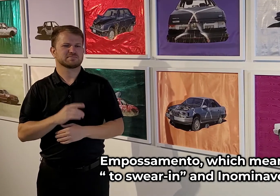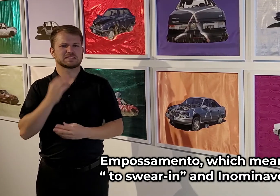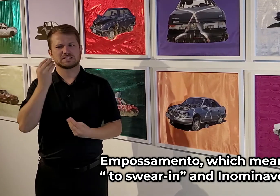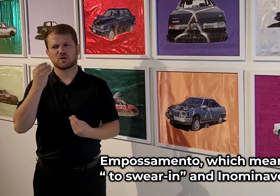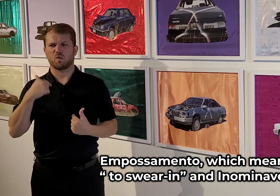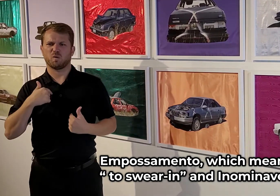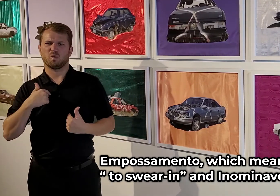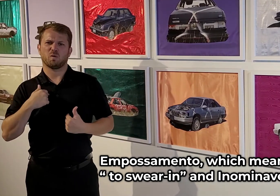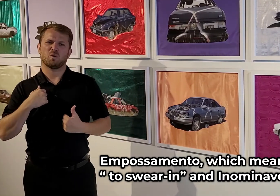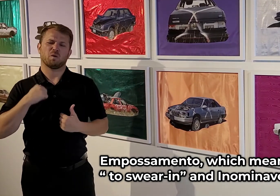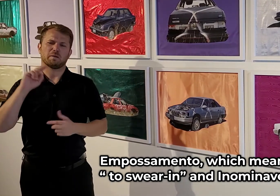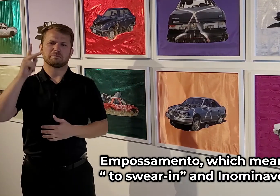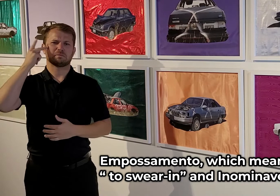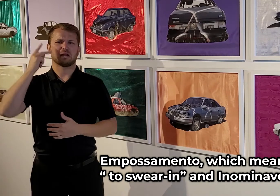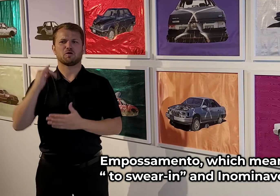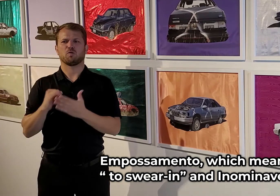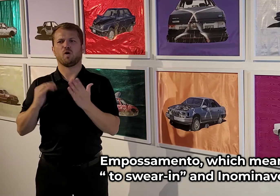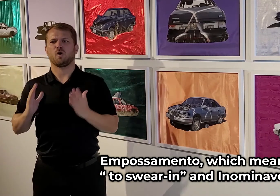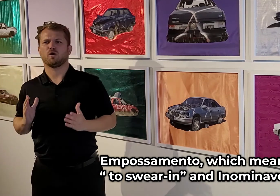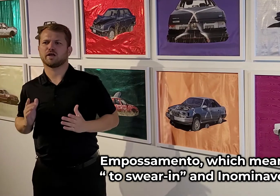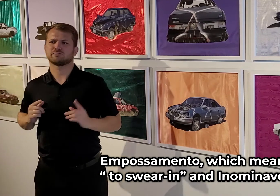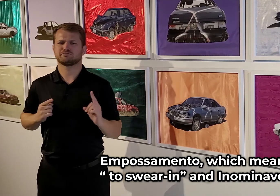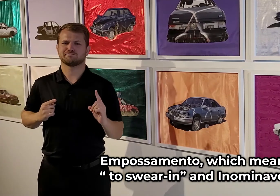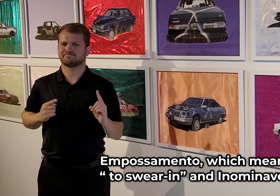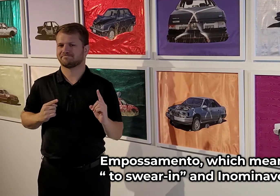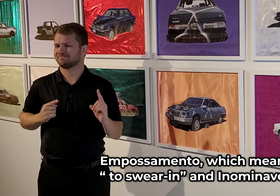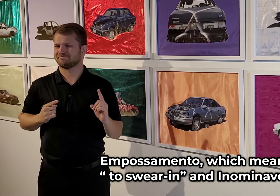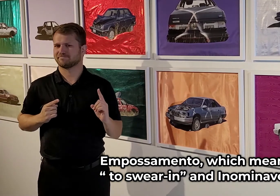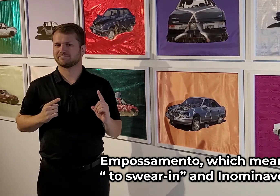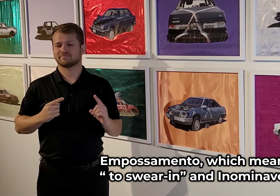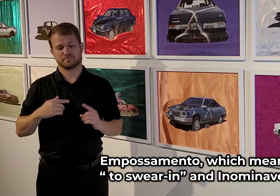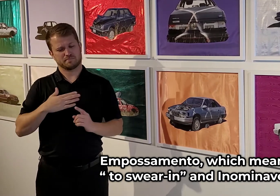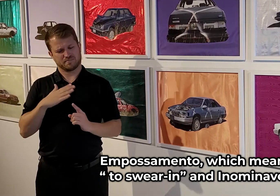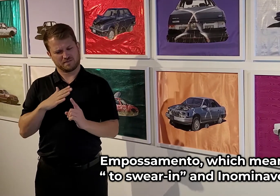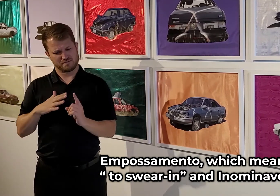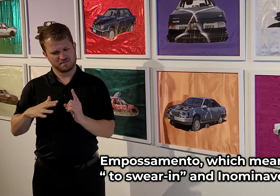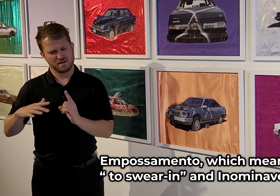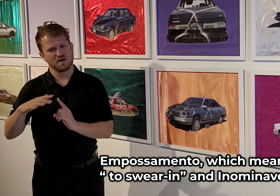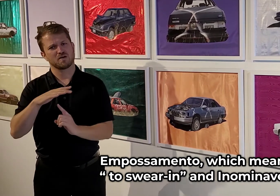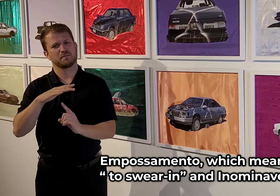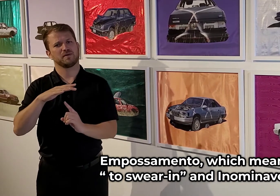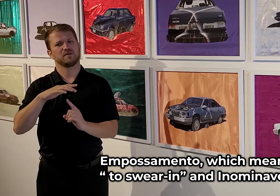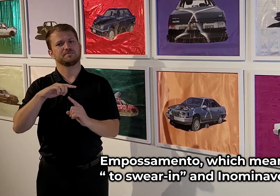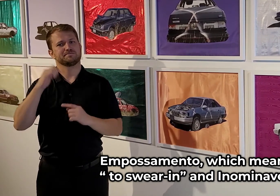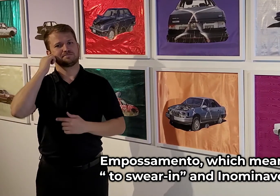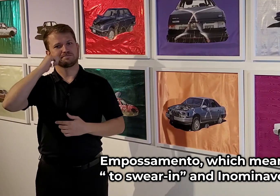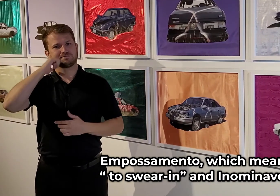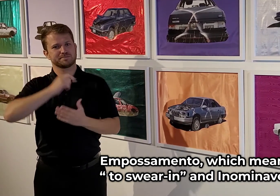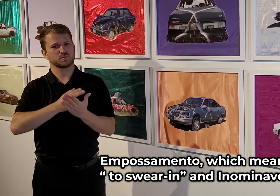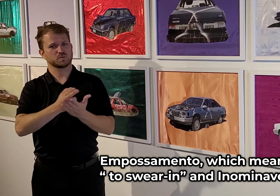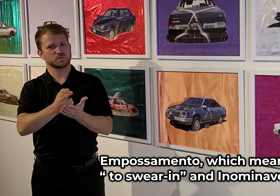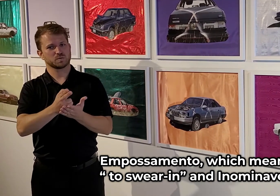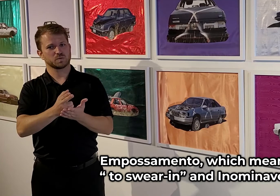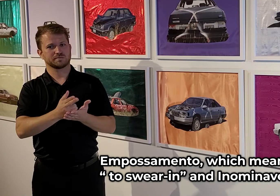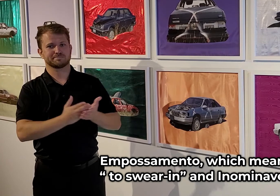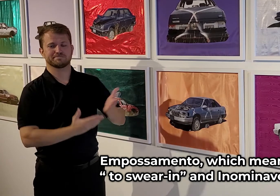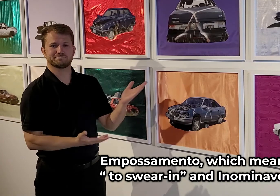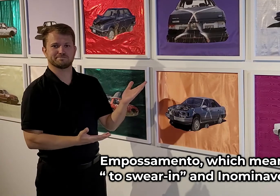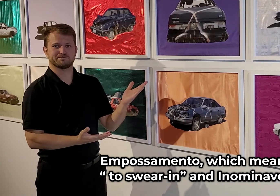consider herself a political artist, her dedication to showing her environment in daily truth is a radical act